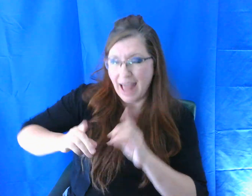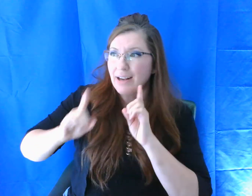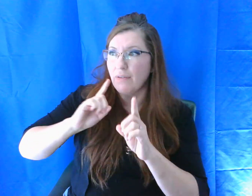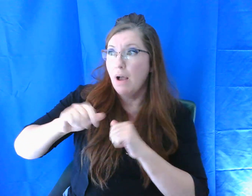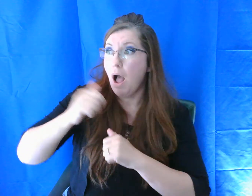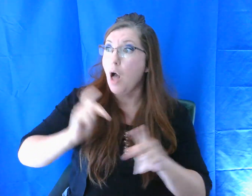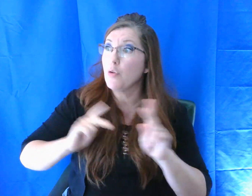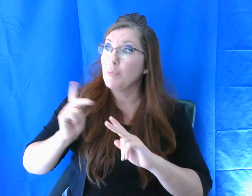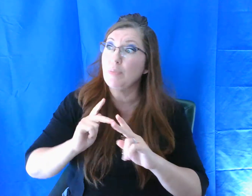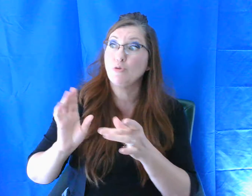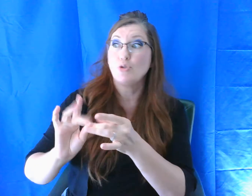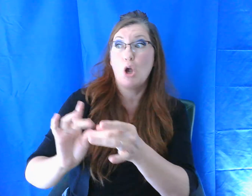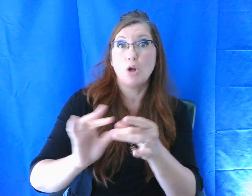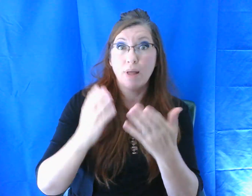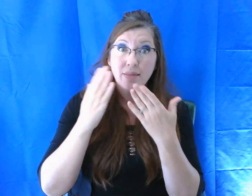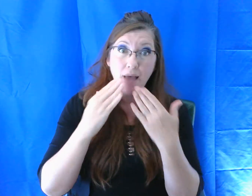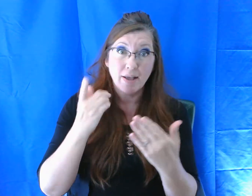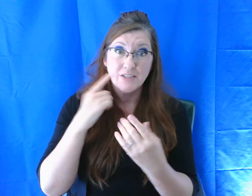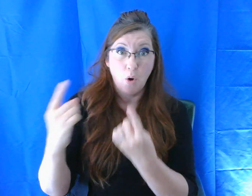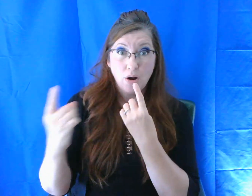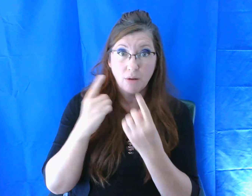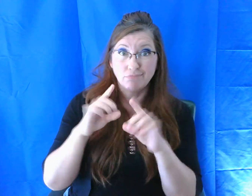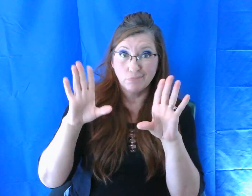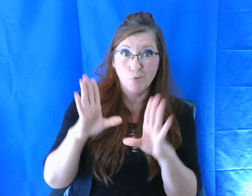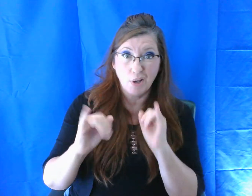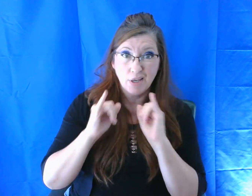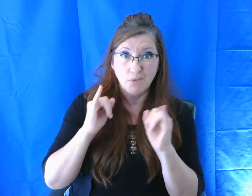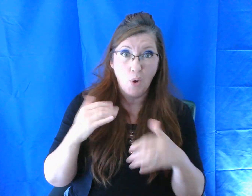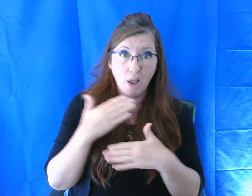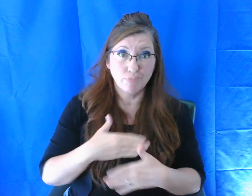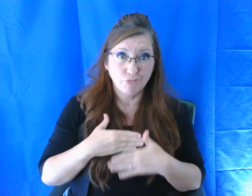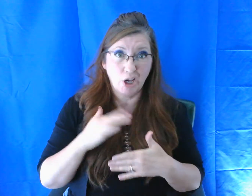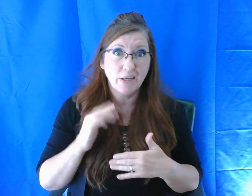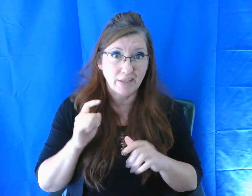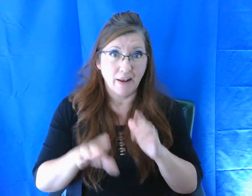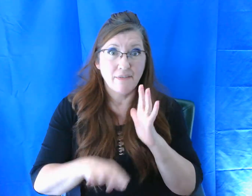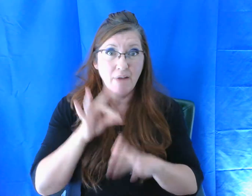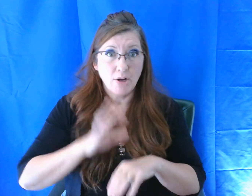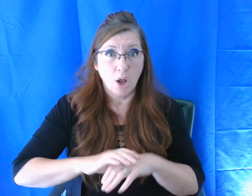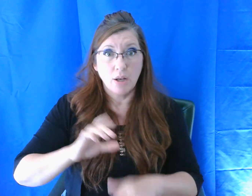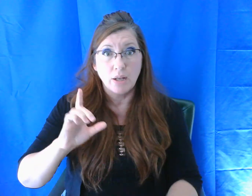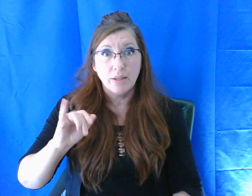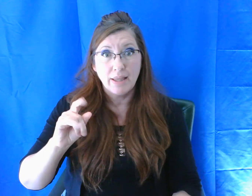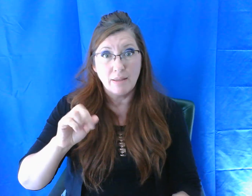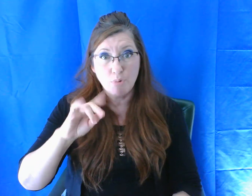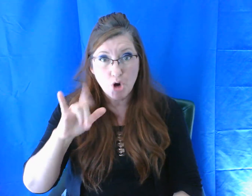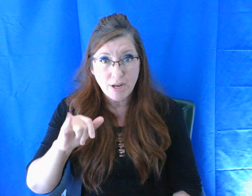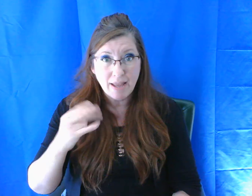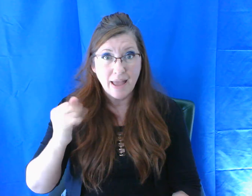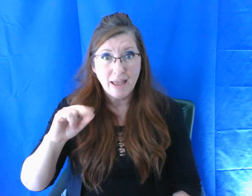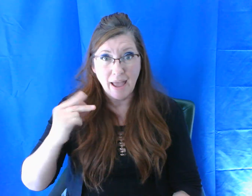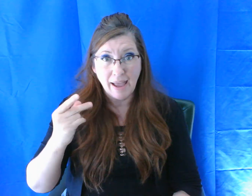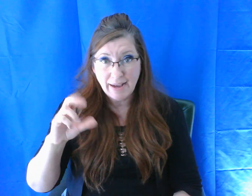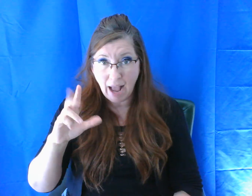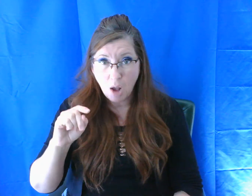move on to. Thank you for coming up to me and giving this great interview. I appreciate it. You can find it on Liberty Hangout, YouTube, Facebook. Hit the subscribe button. Hit